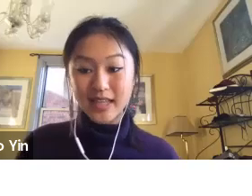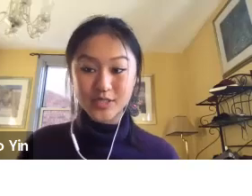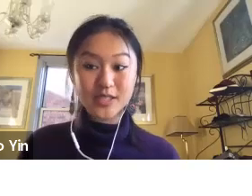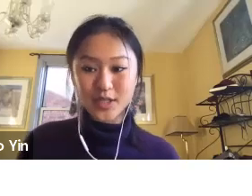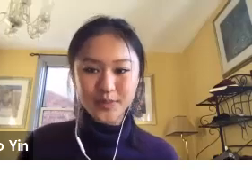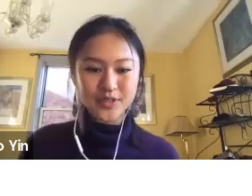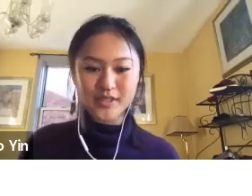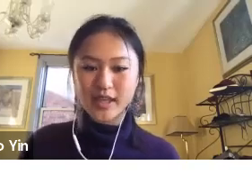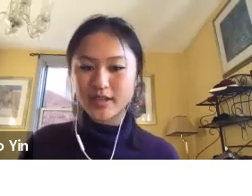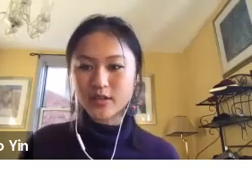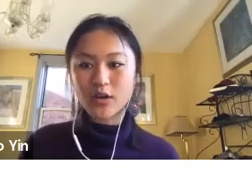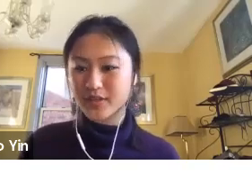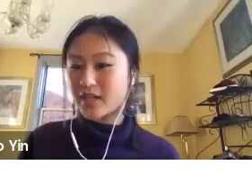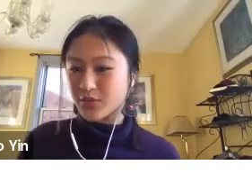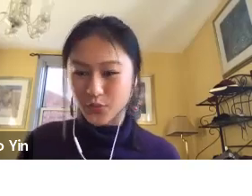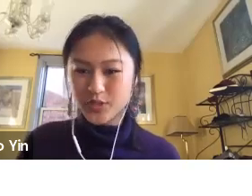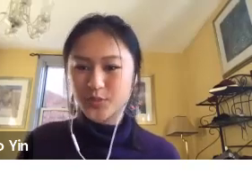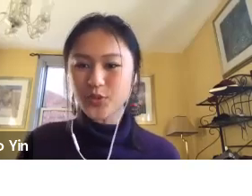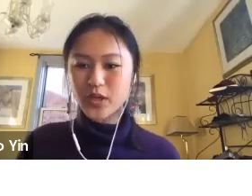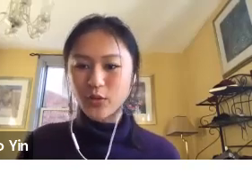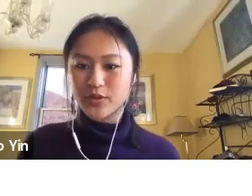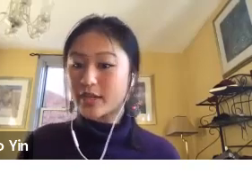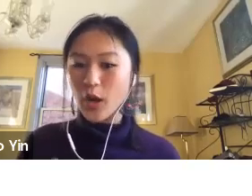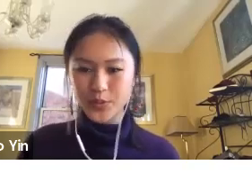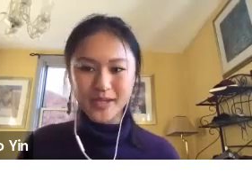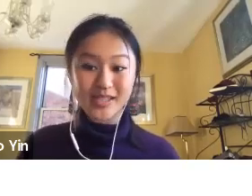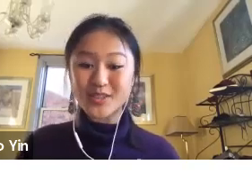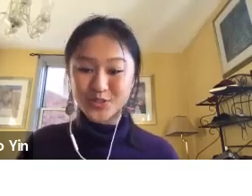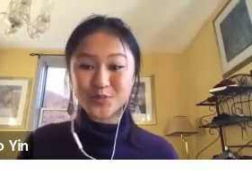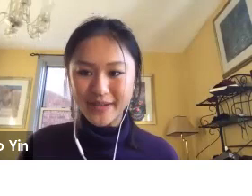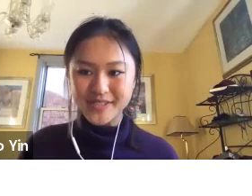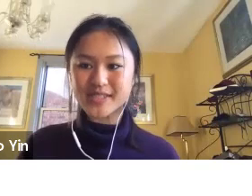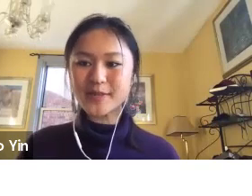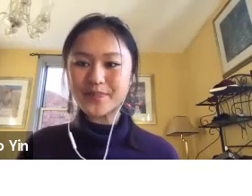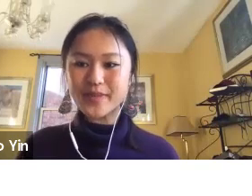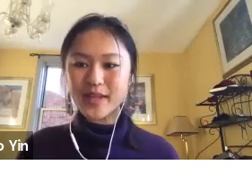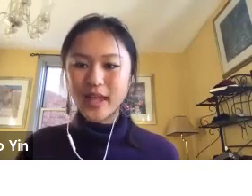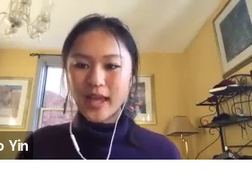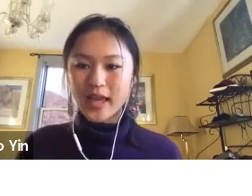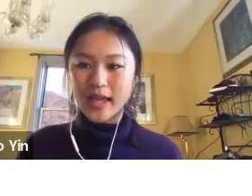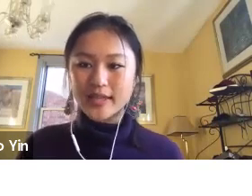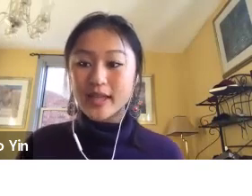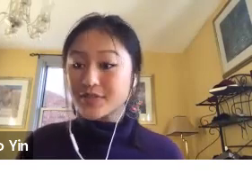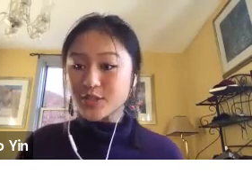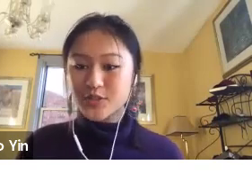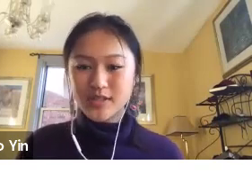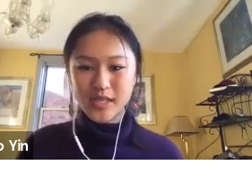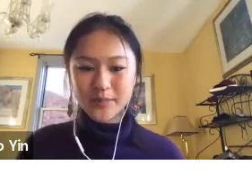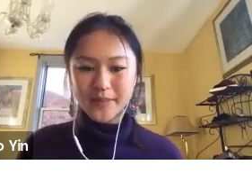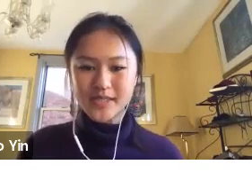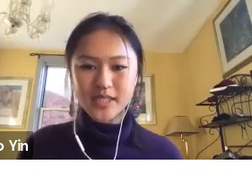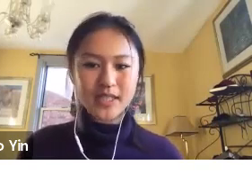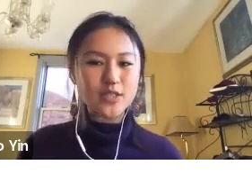And sign language interpreters, they're often unaffordable or they compromise individual privacy. And deaf children